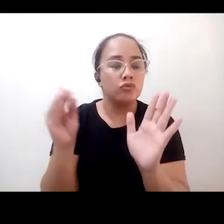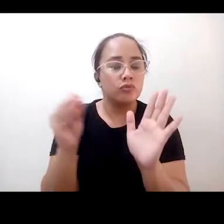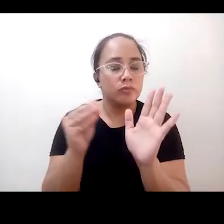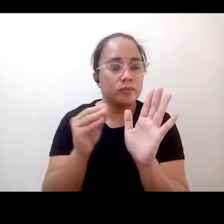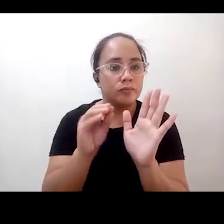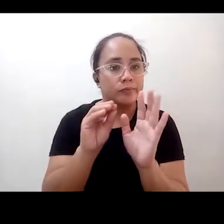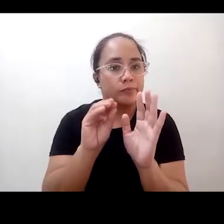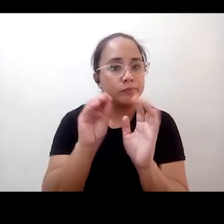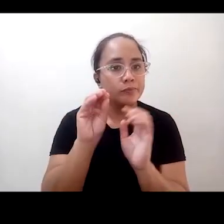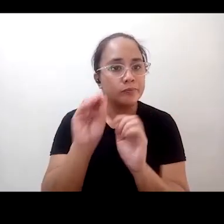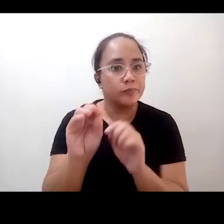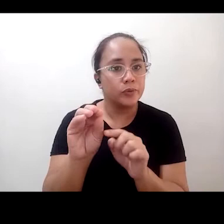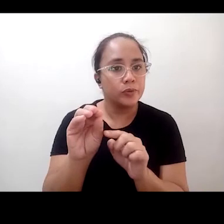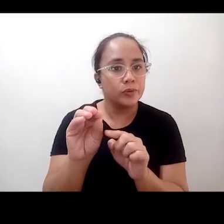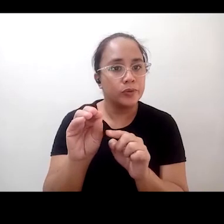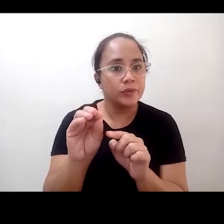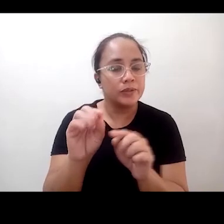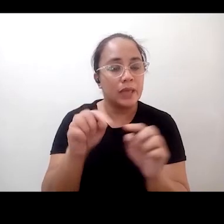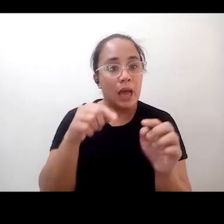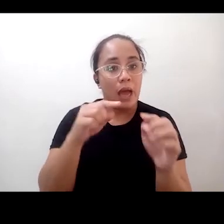and you under object,